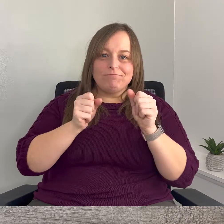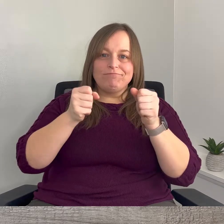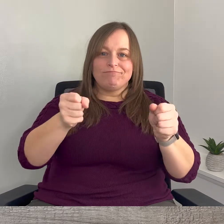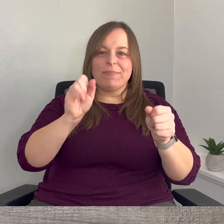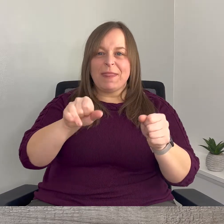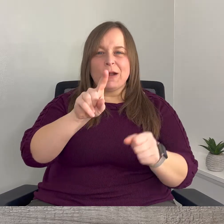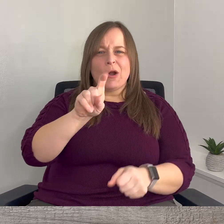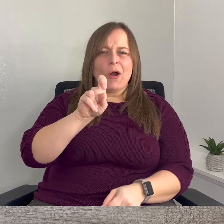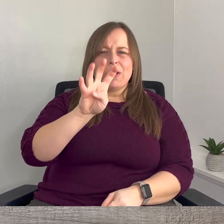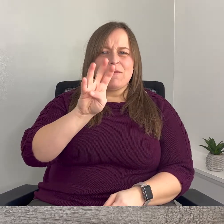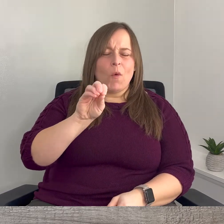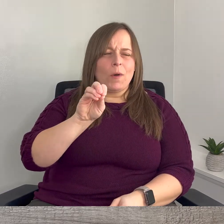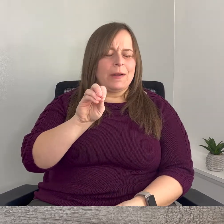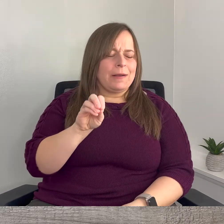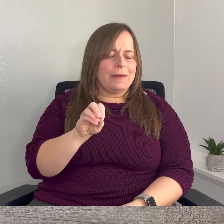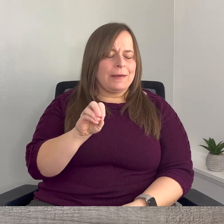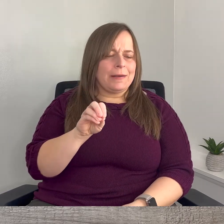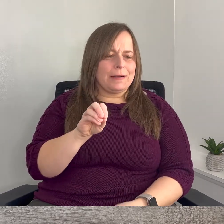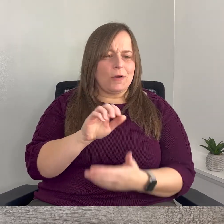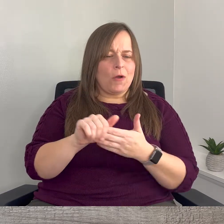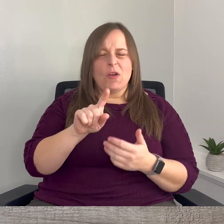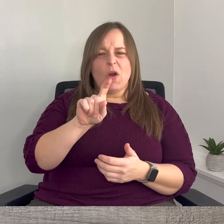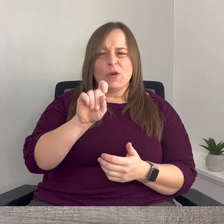our refrigerator to fit, that was